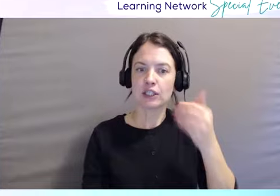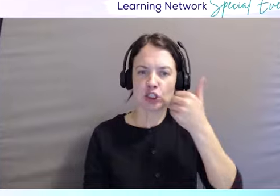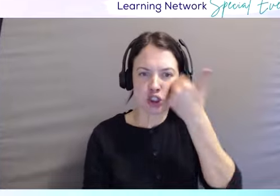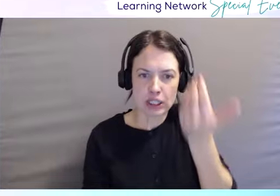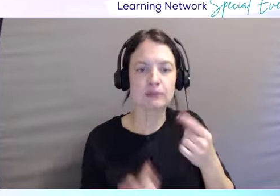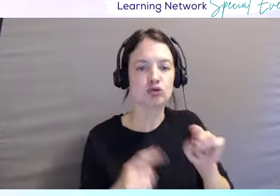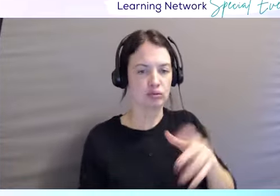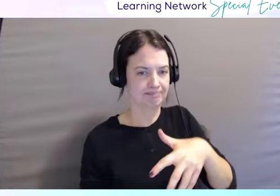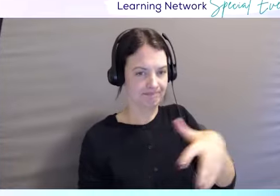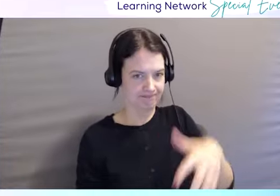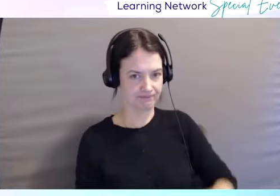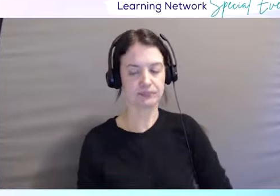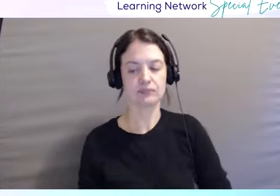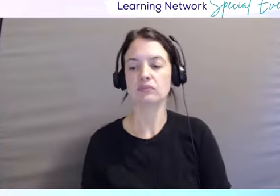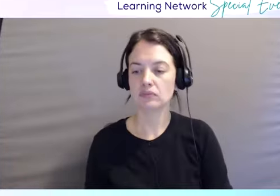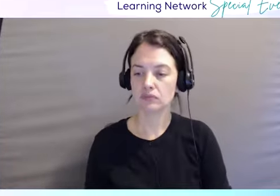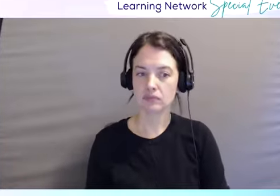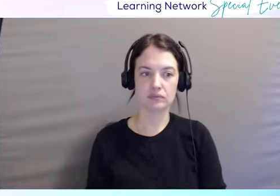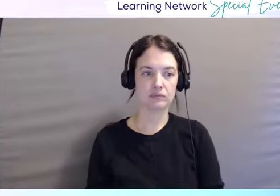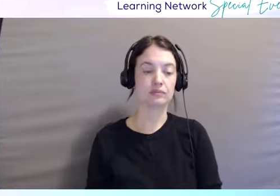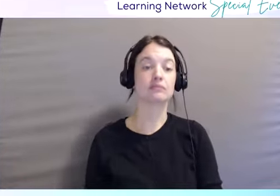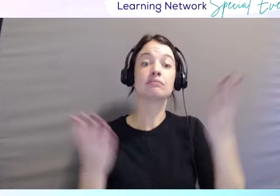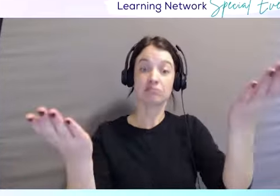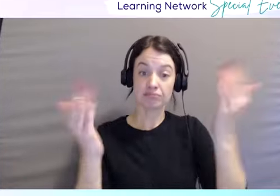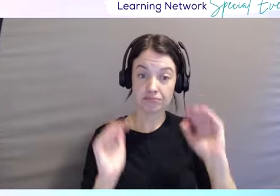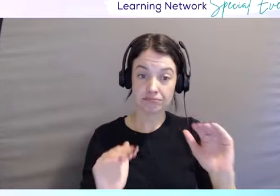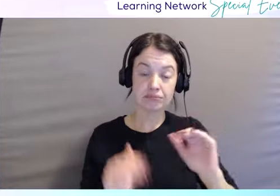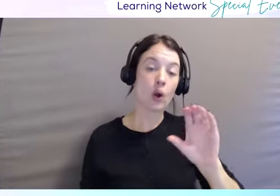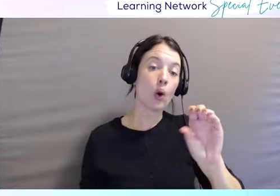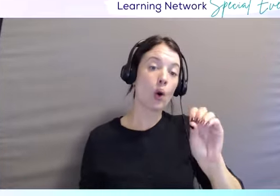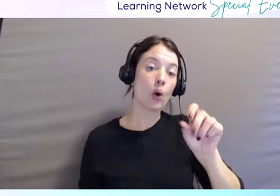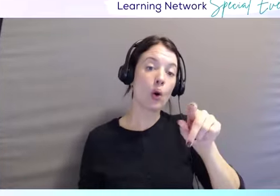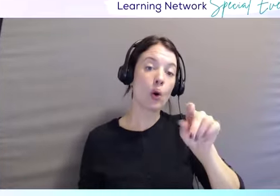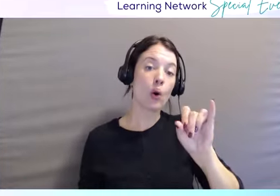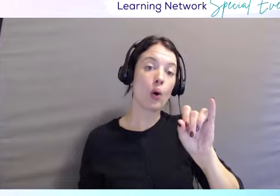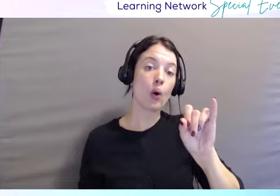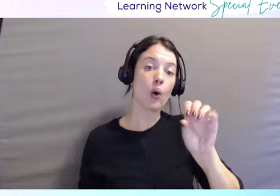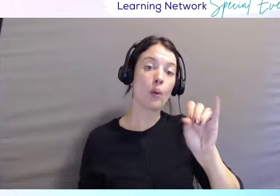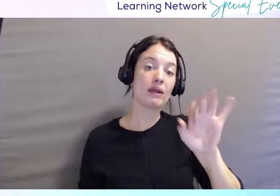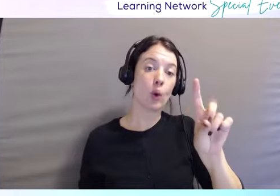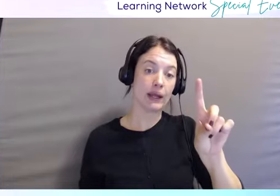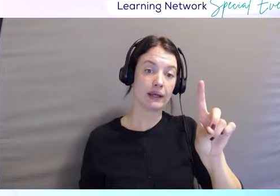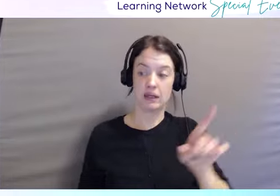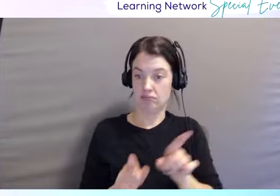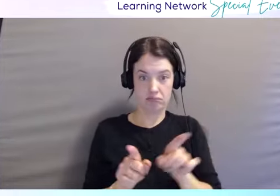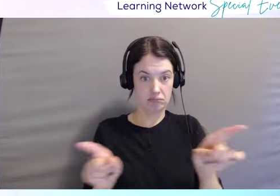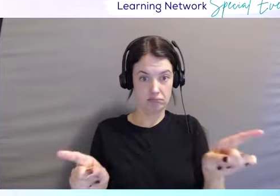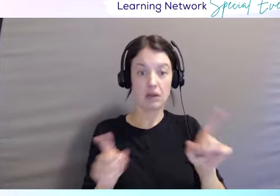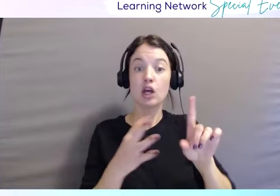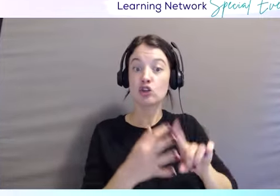Opioids, I've mentioned, have two branches really, and what can become start out as illegal prescribed use can move to